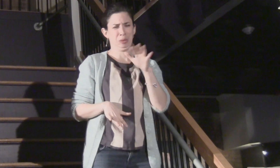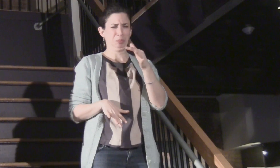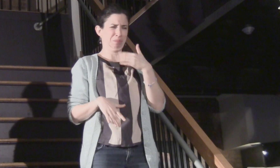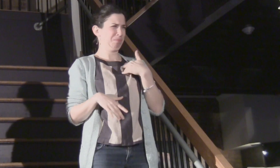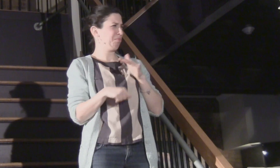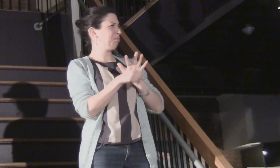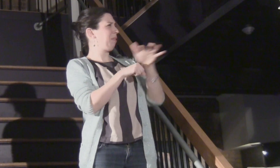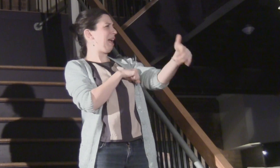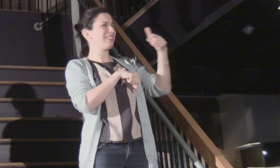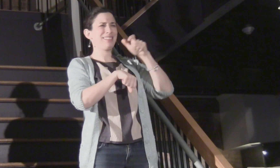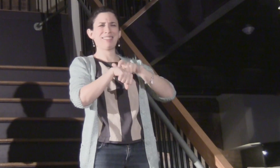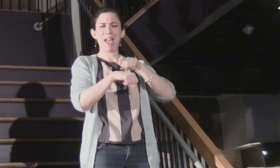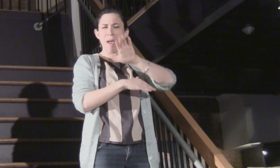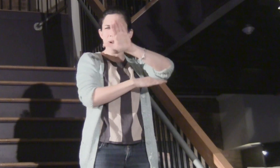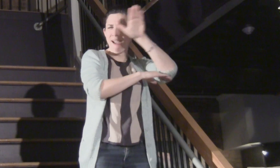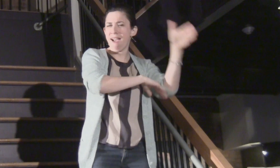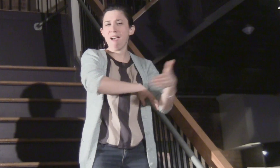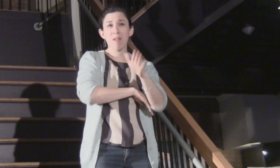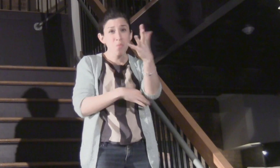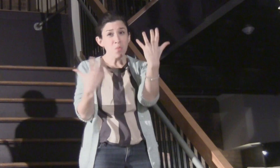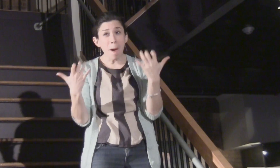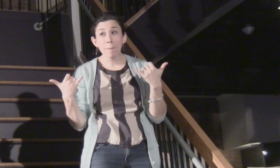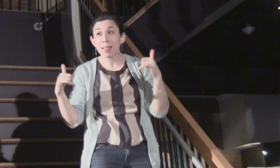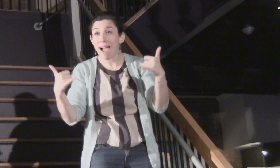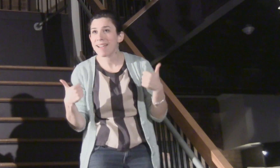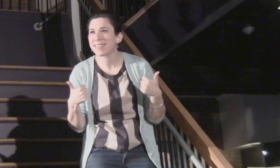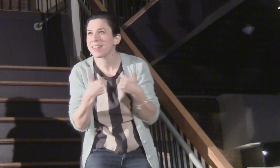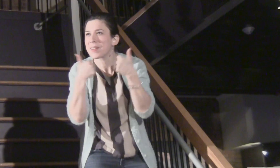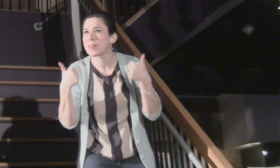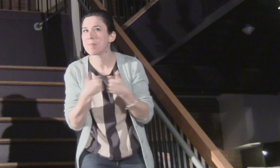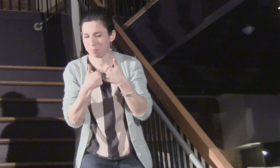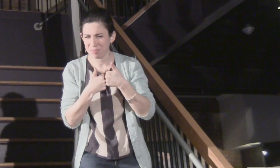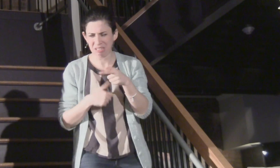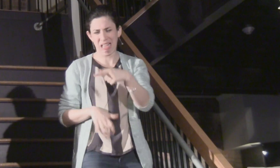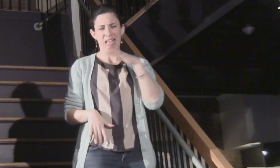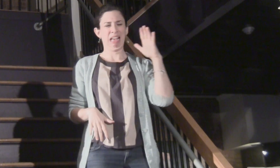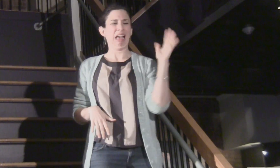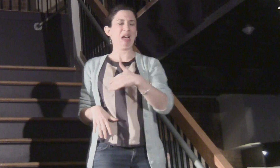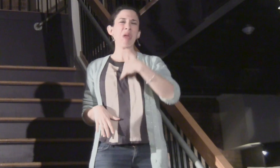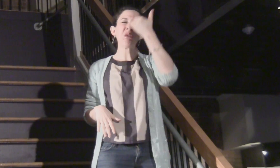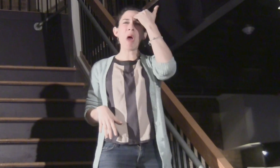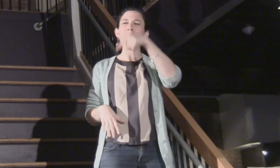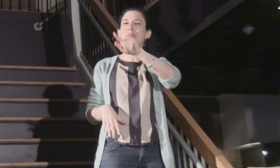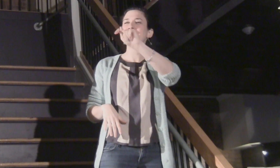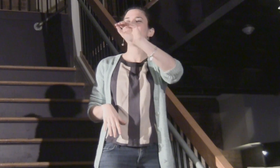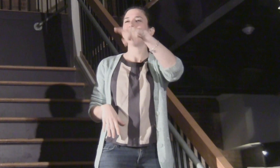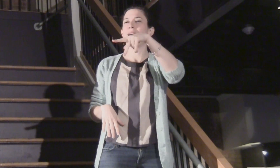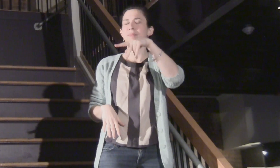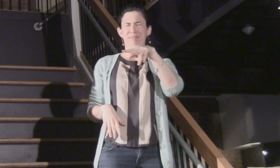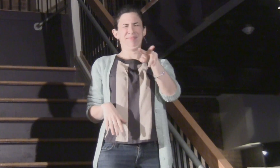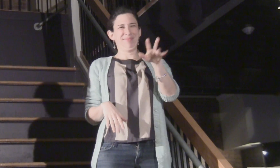when are you going to light the candles? Oh, we have plenty of time, we have all night, let's play a game. He says, do you